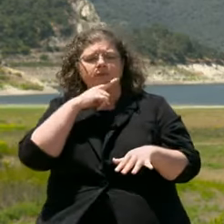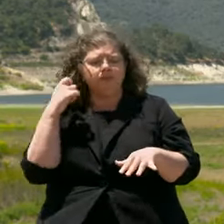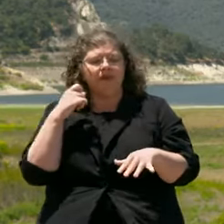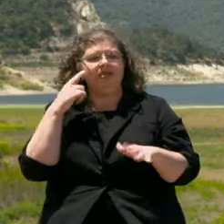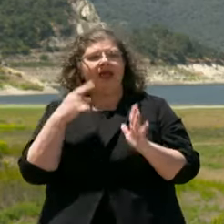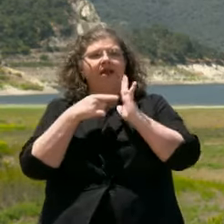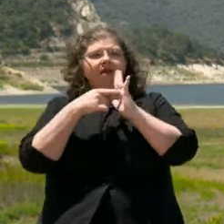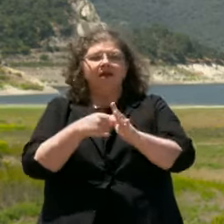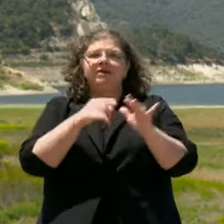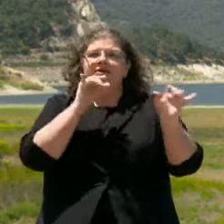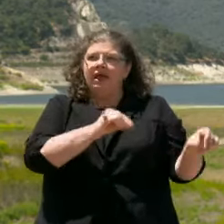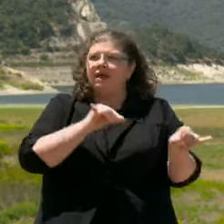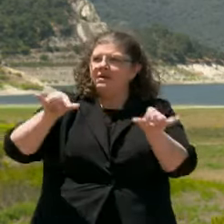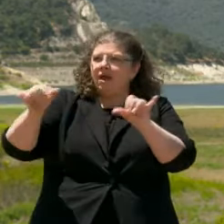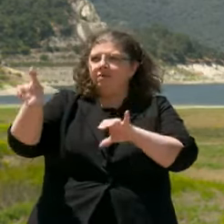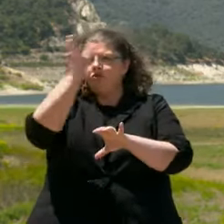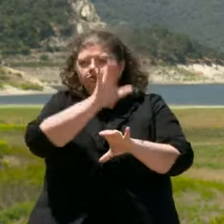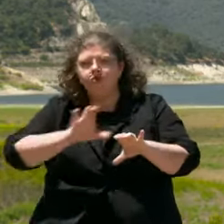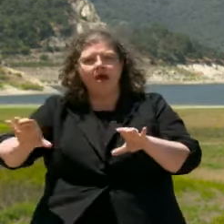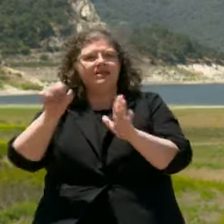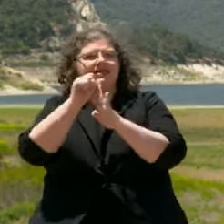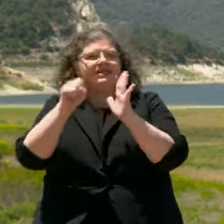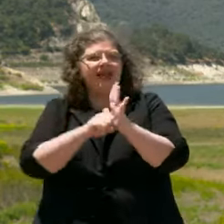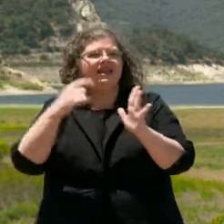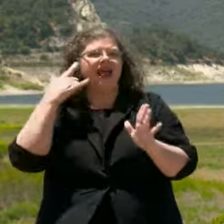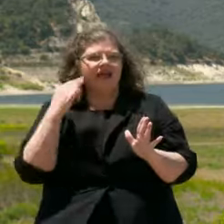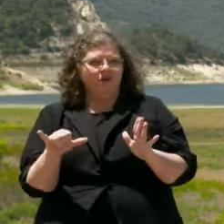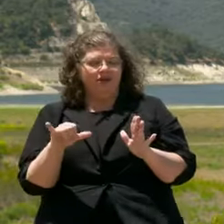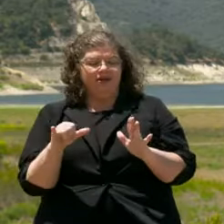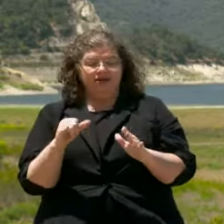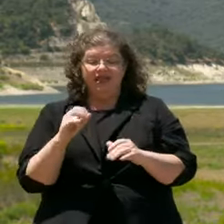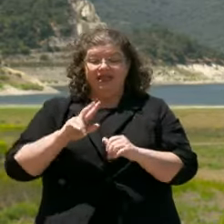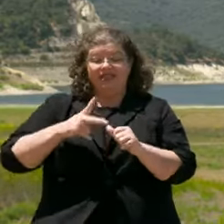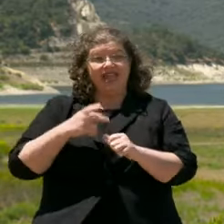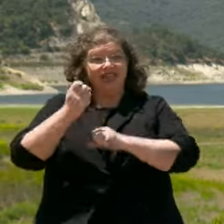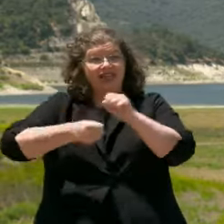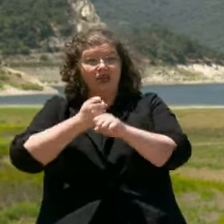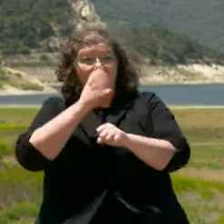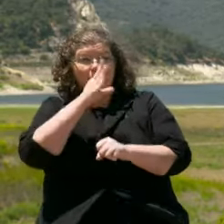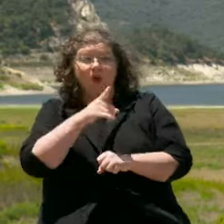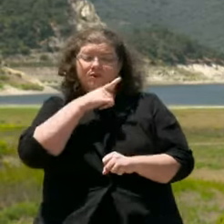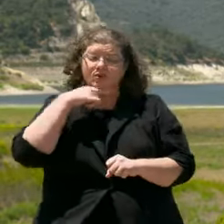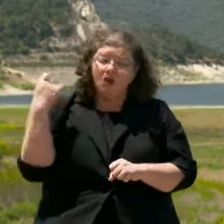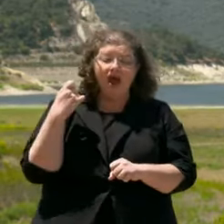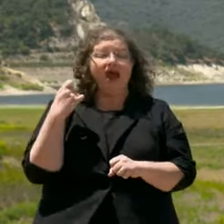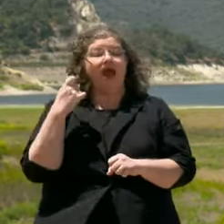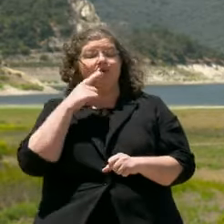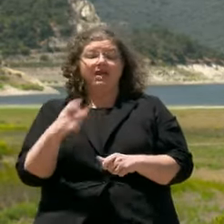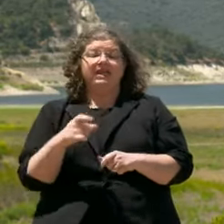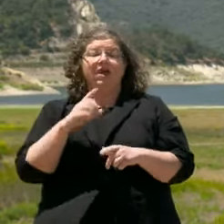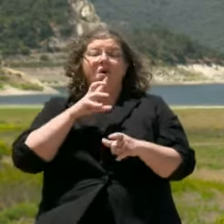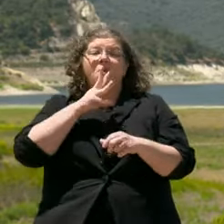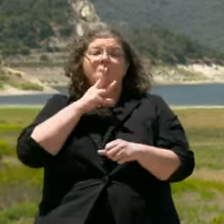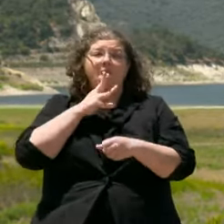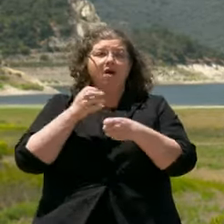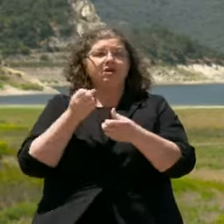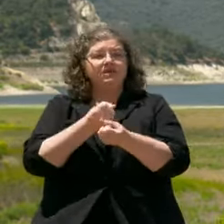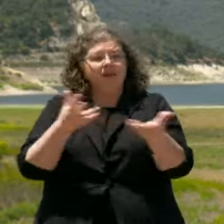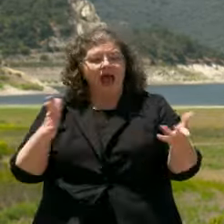of reservoirs across our state. A second straight dry year has strained our water supplies, challenged our